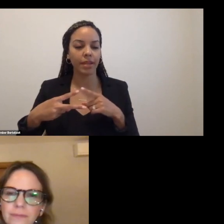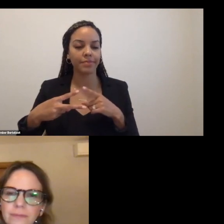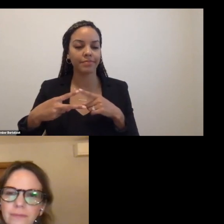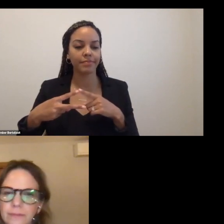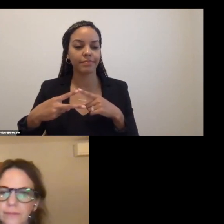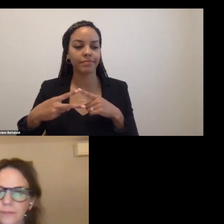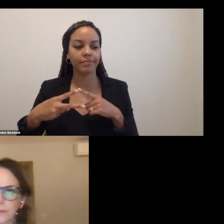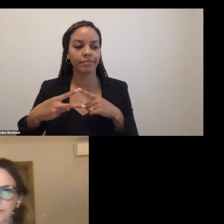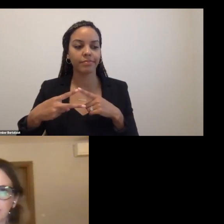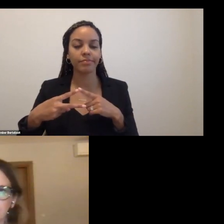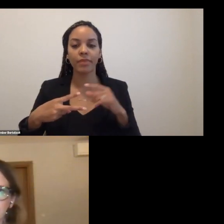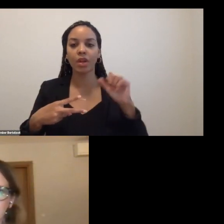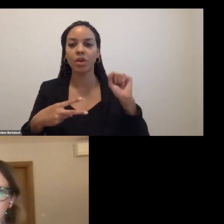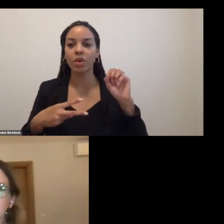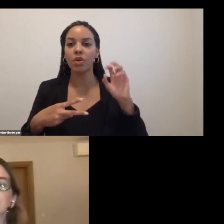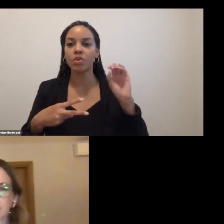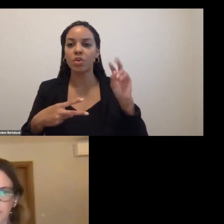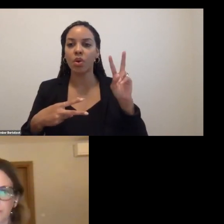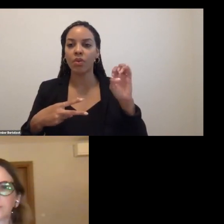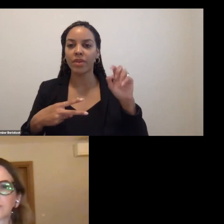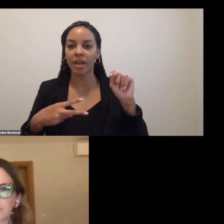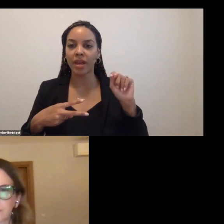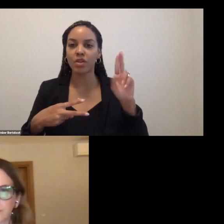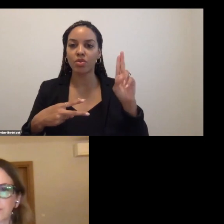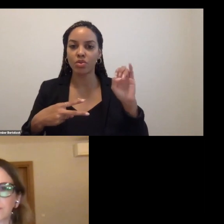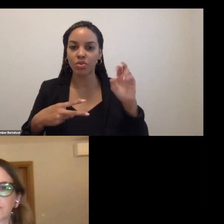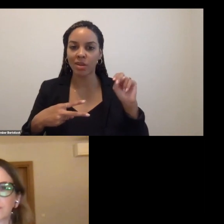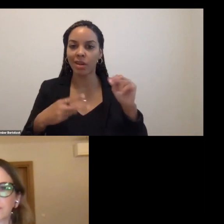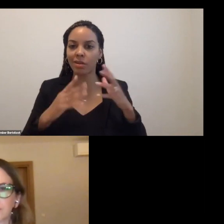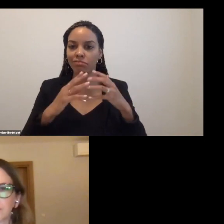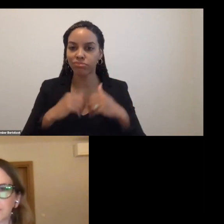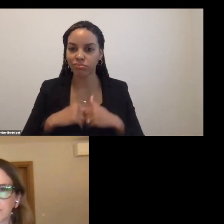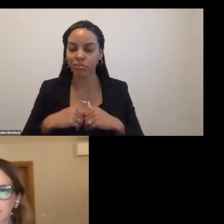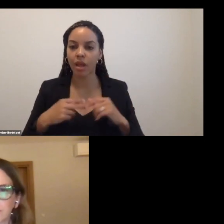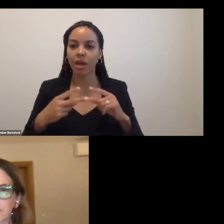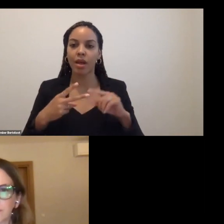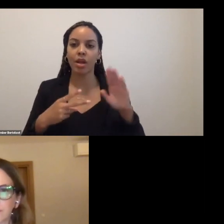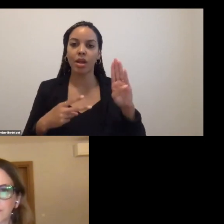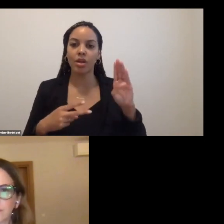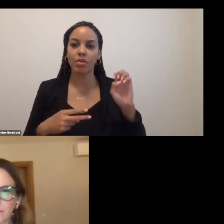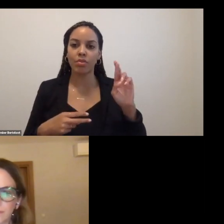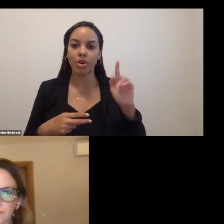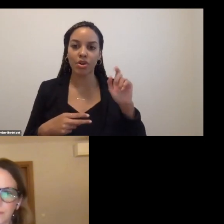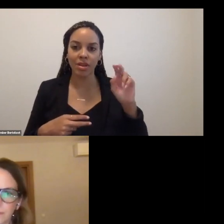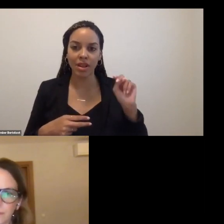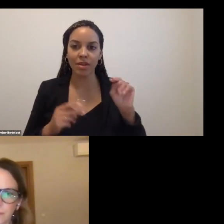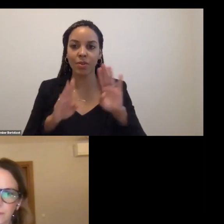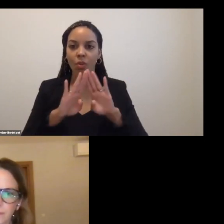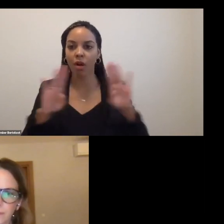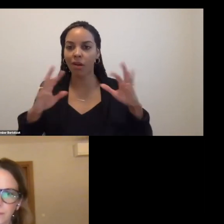collapse of the Soviet Union and the collapse of Berlin, Mauer,